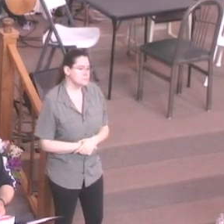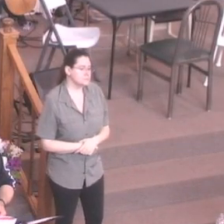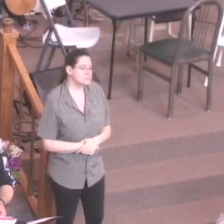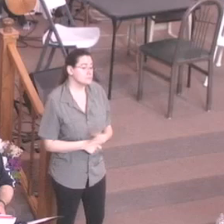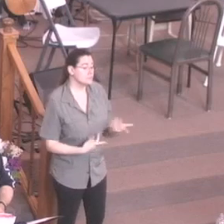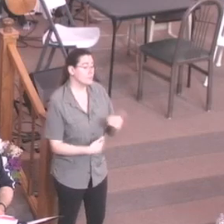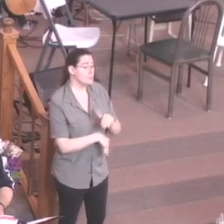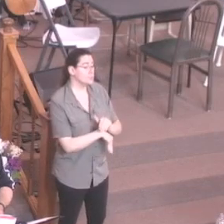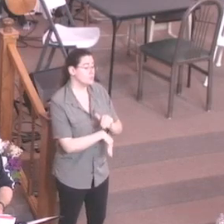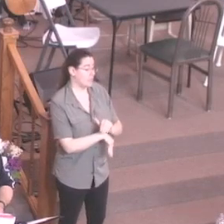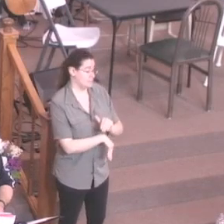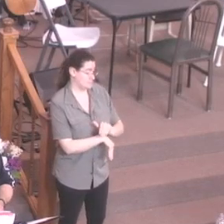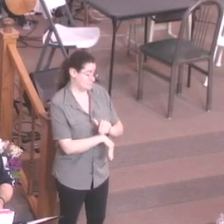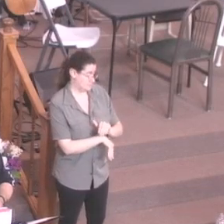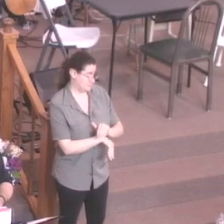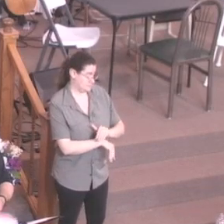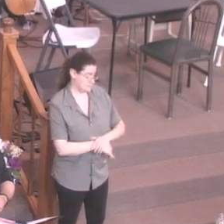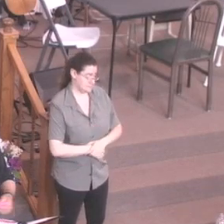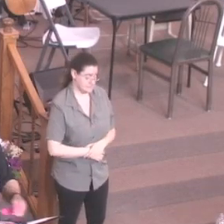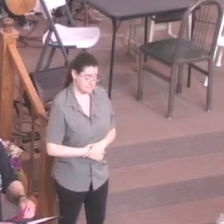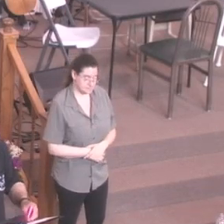So tonight,